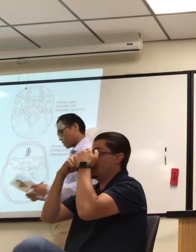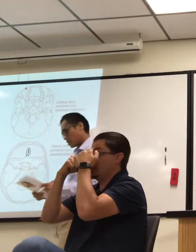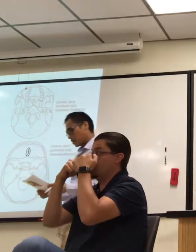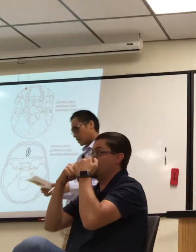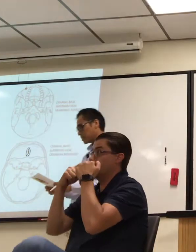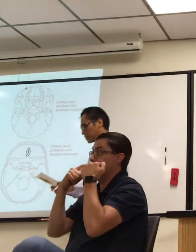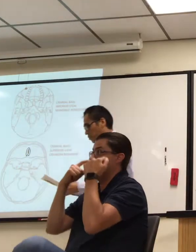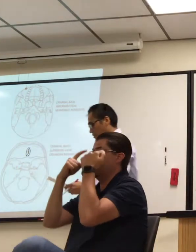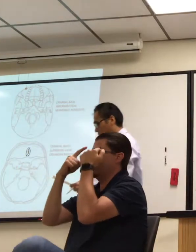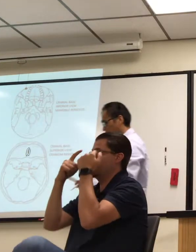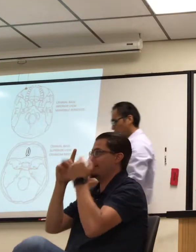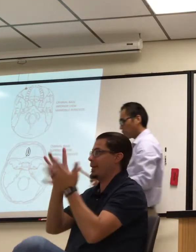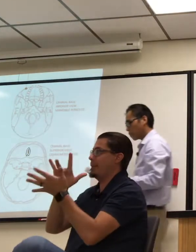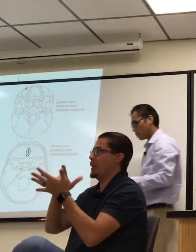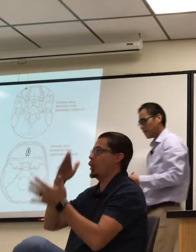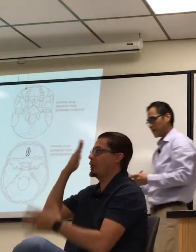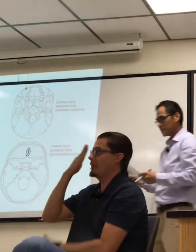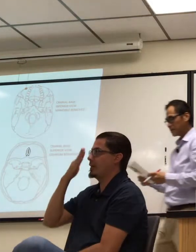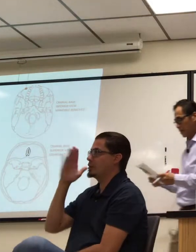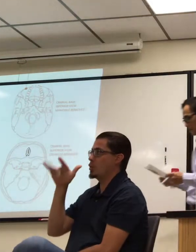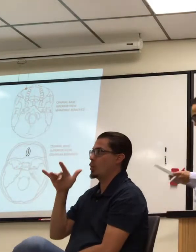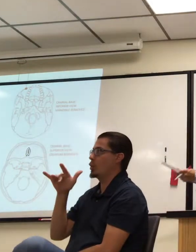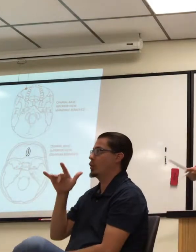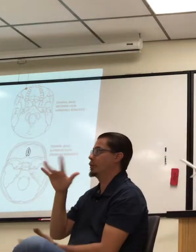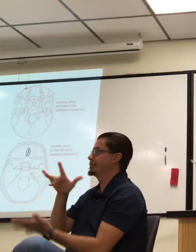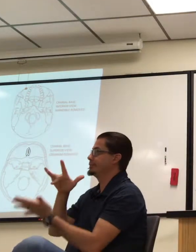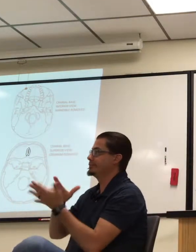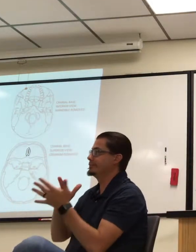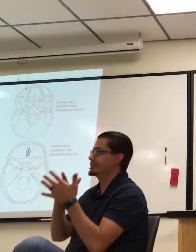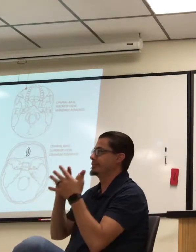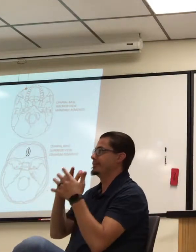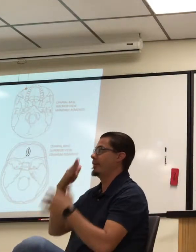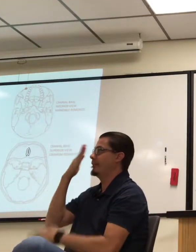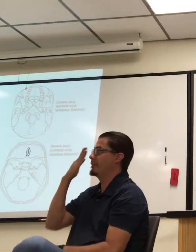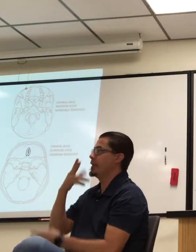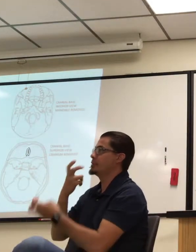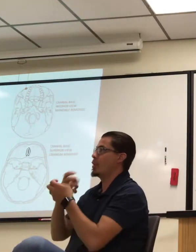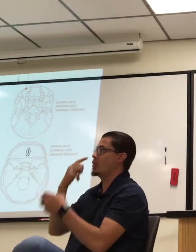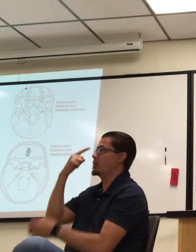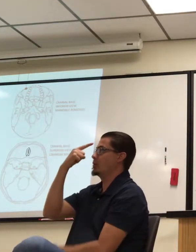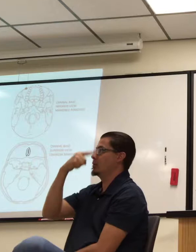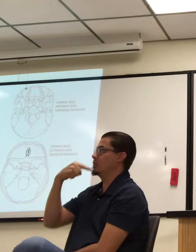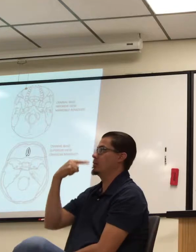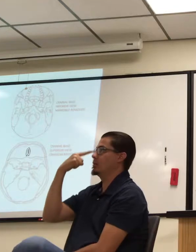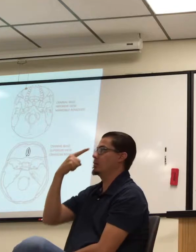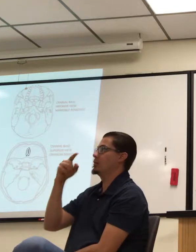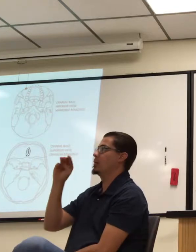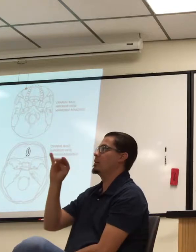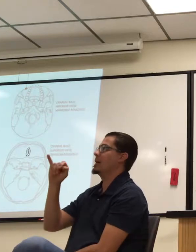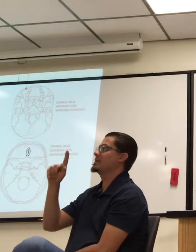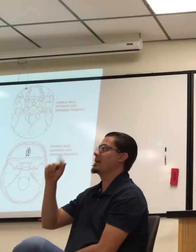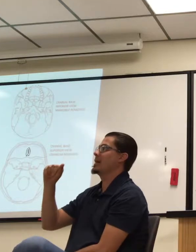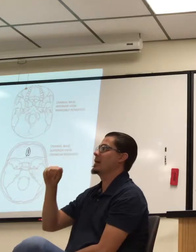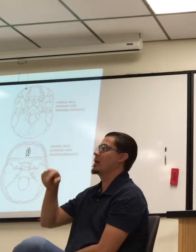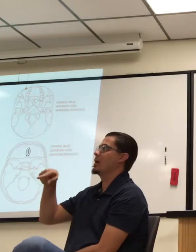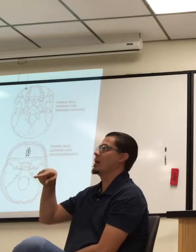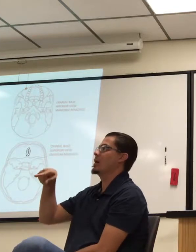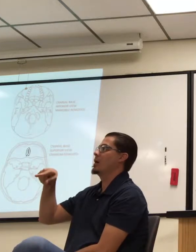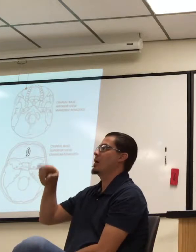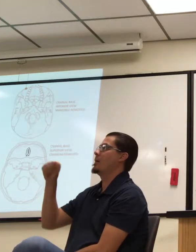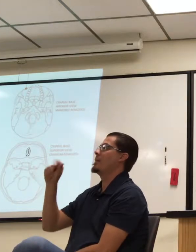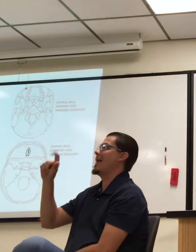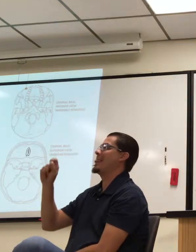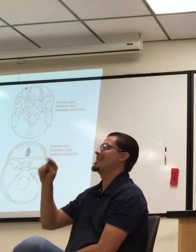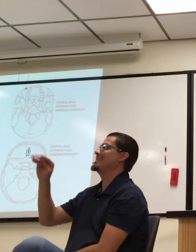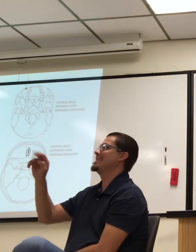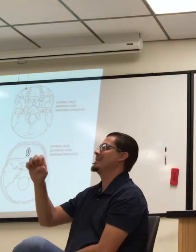face. It's your central face bone. Maxilla. Palatine. Palate,